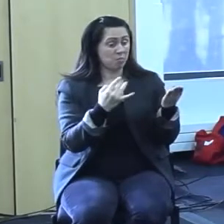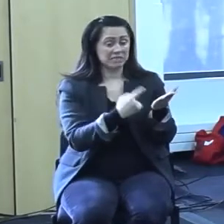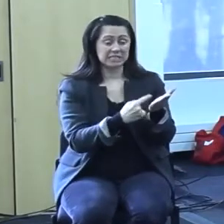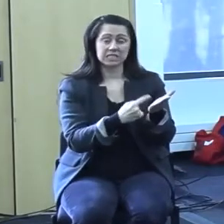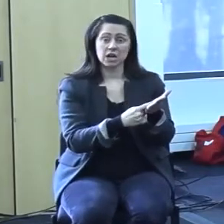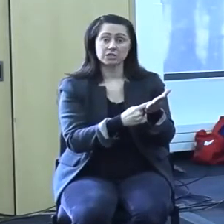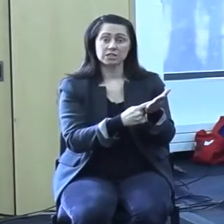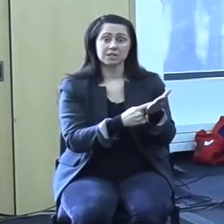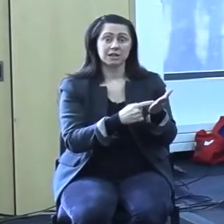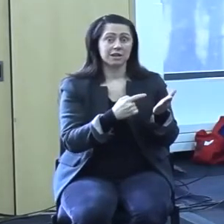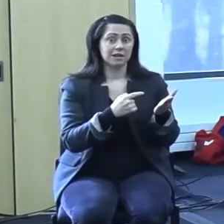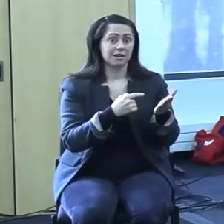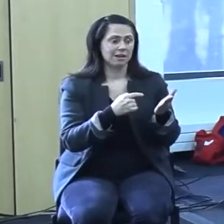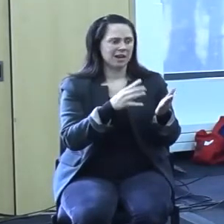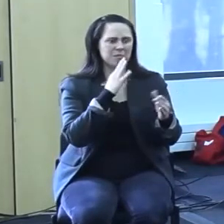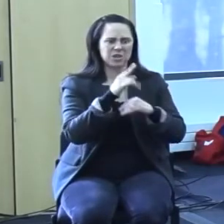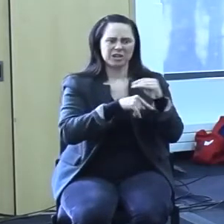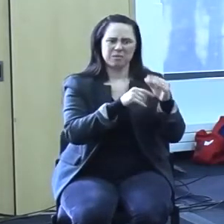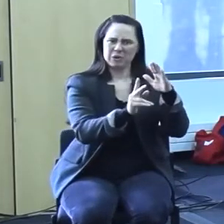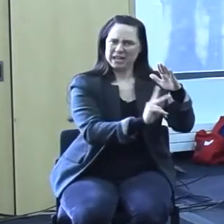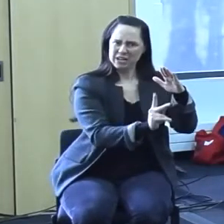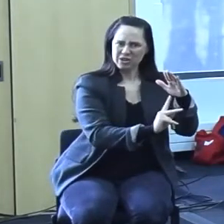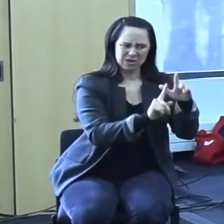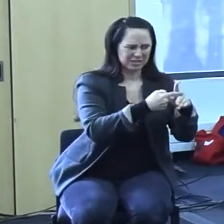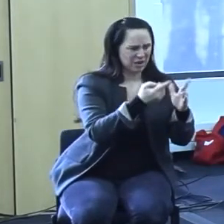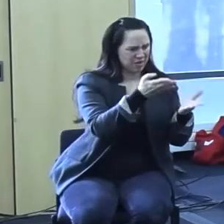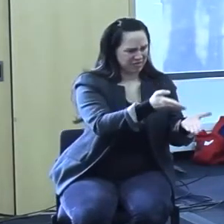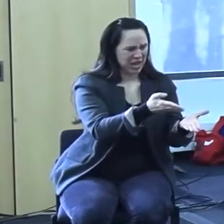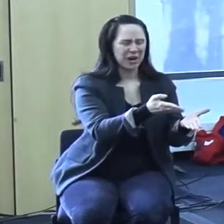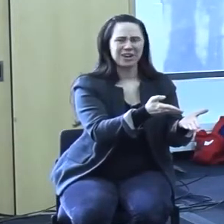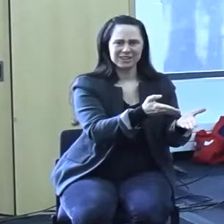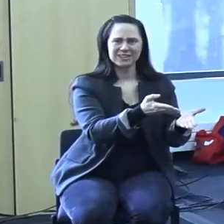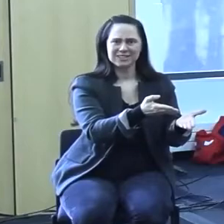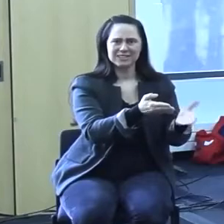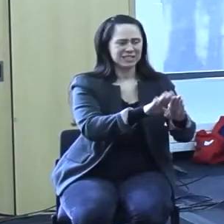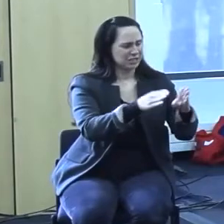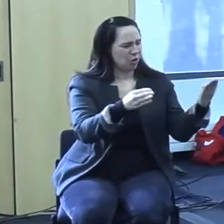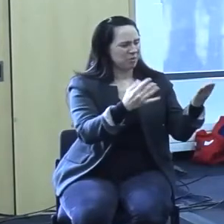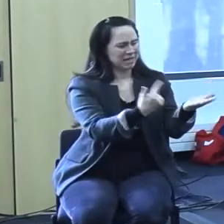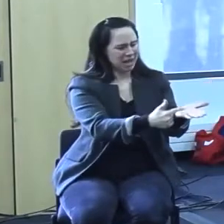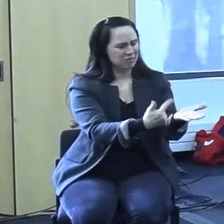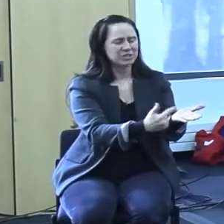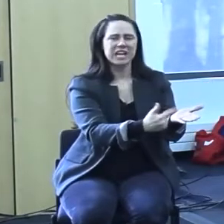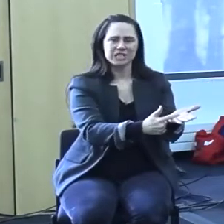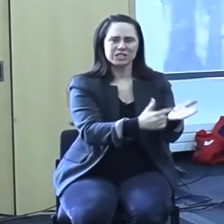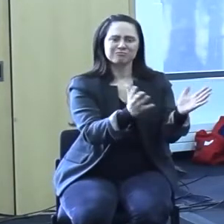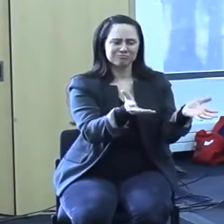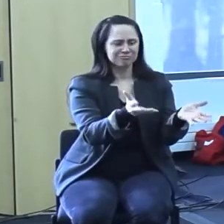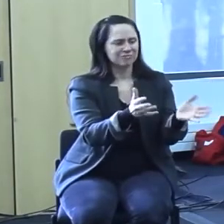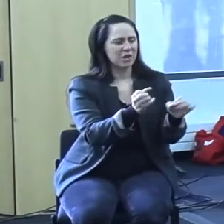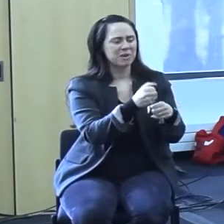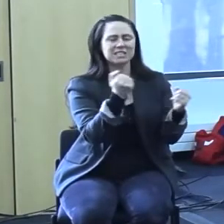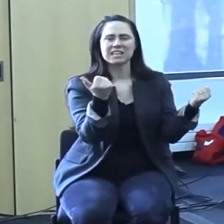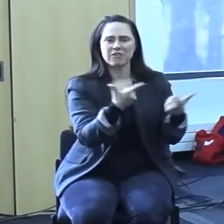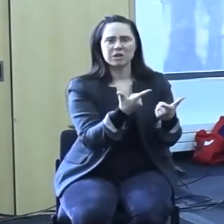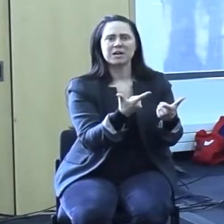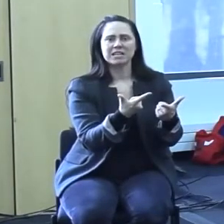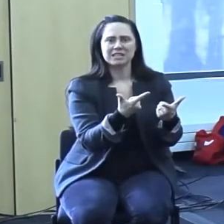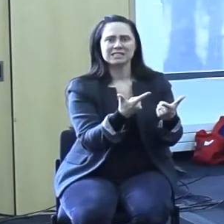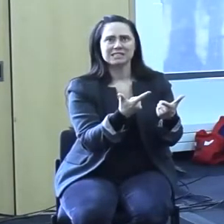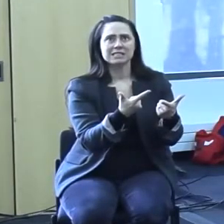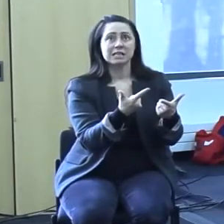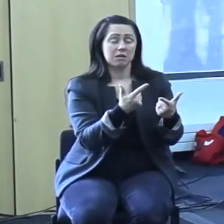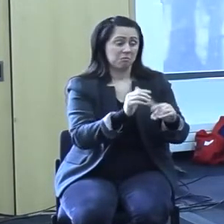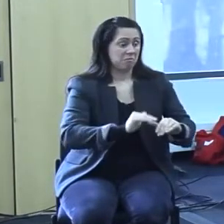say not middle school. I mean, we're talking about pre-kindergarten, you know. I mean, if this is an open conversation, it just makes everybody,